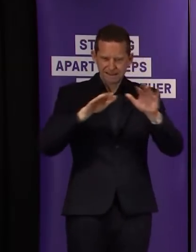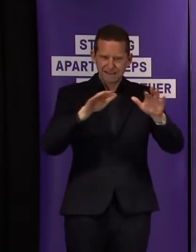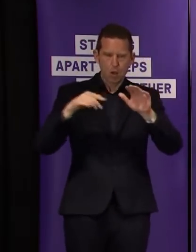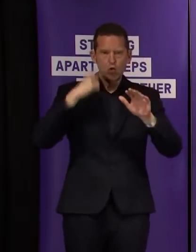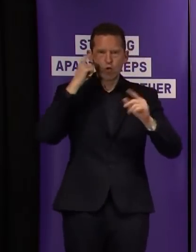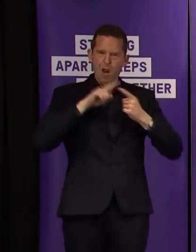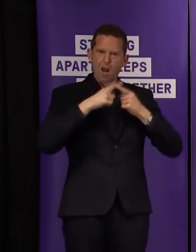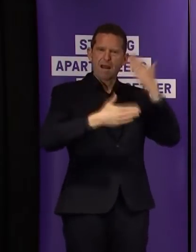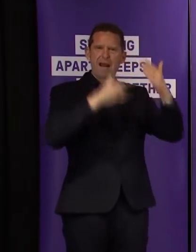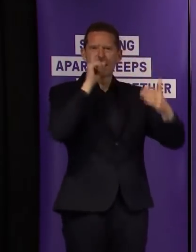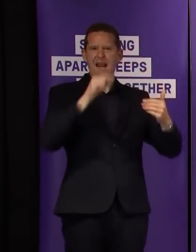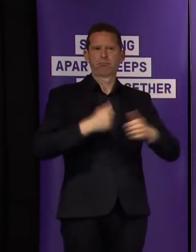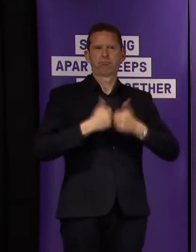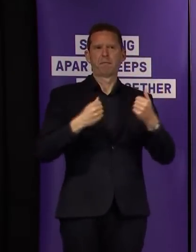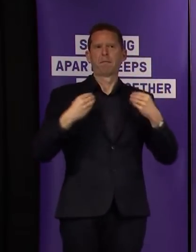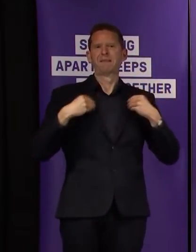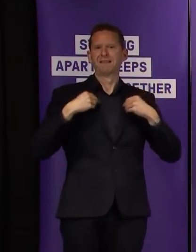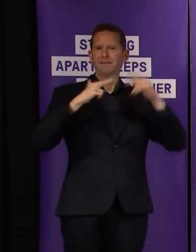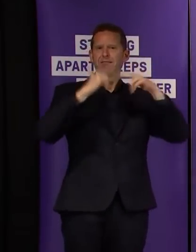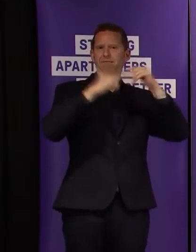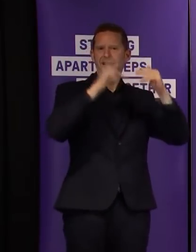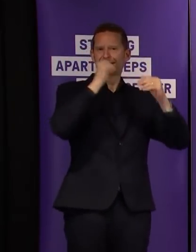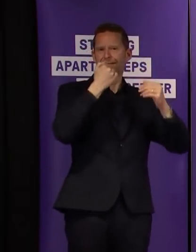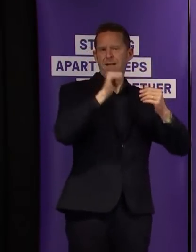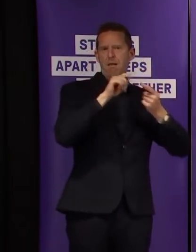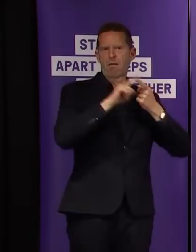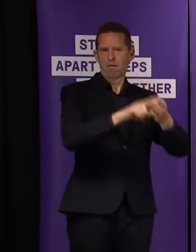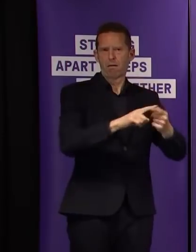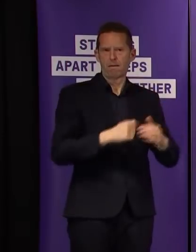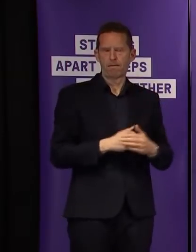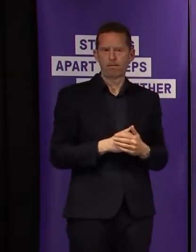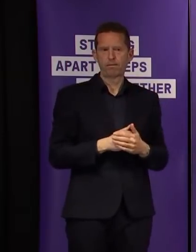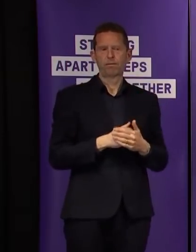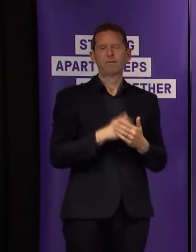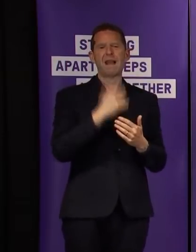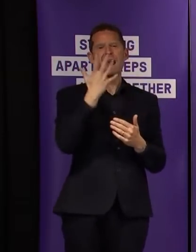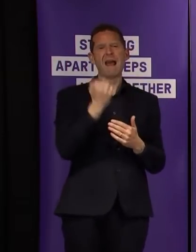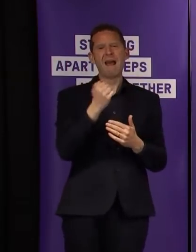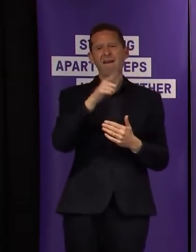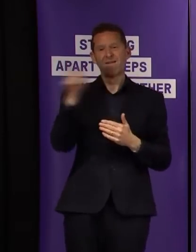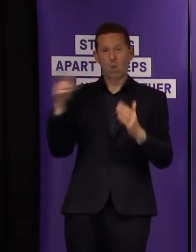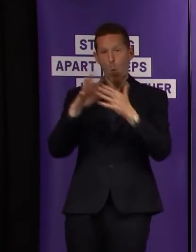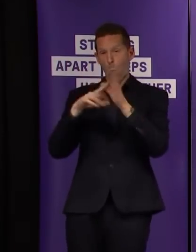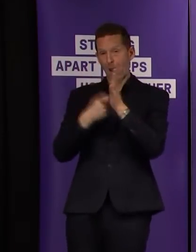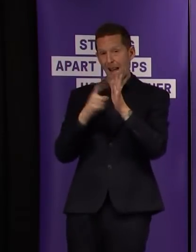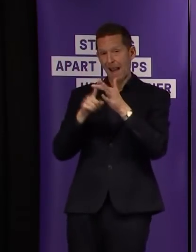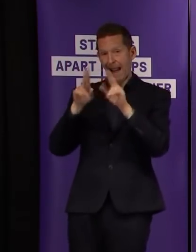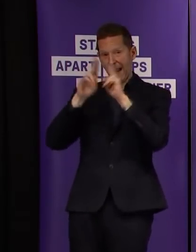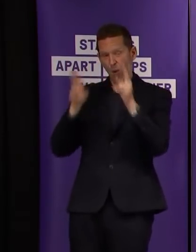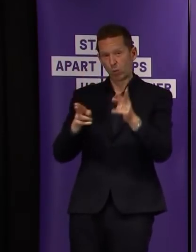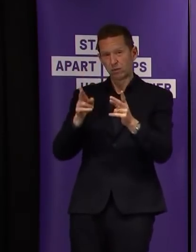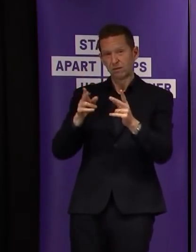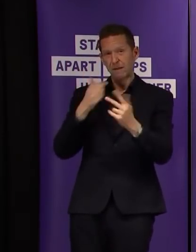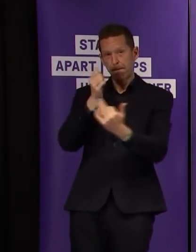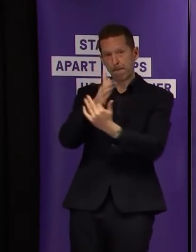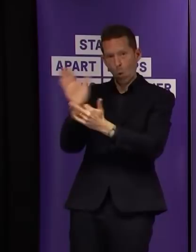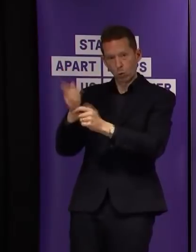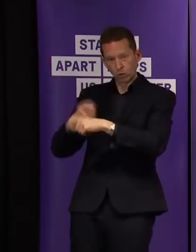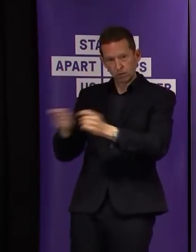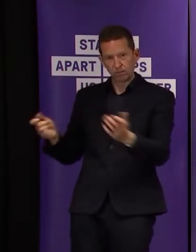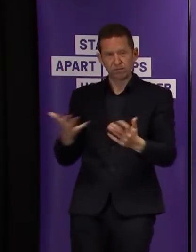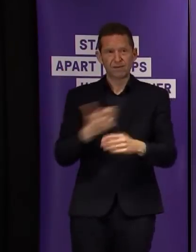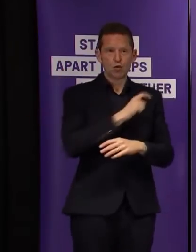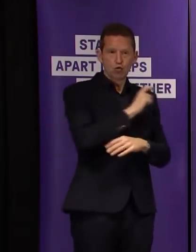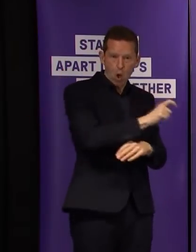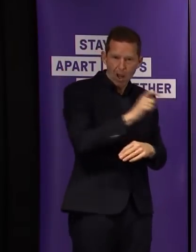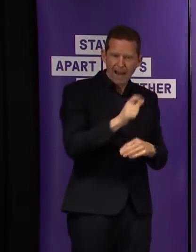try and strike that balance. But it's not the only one. There is some warehousing, postal distribution, childcare, of course, as I listed